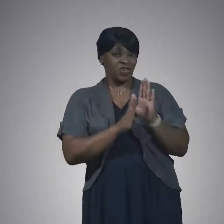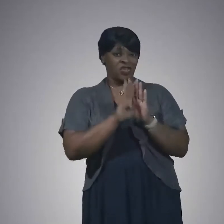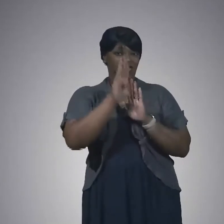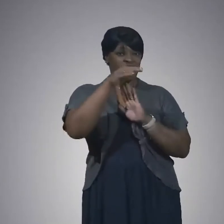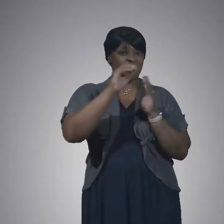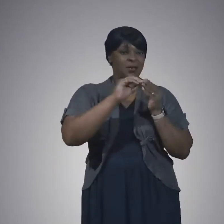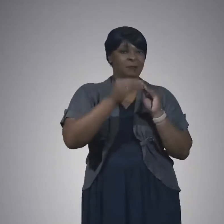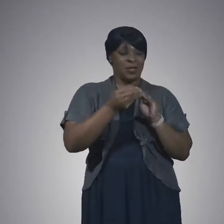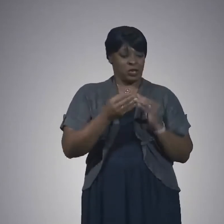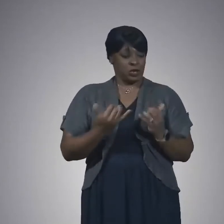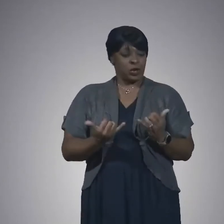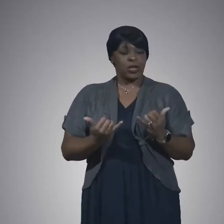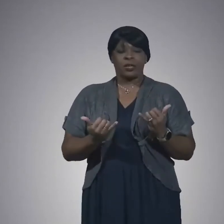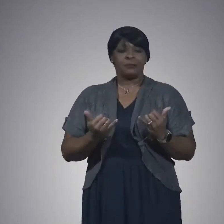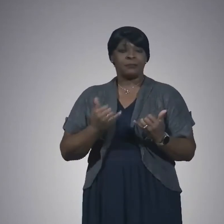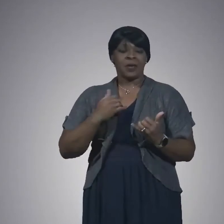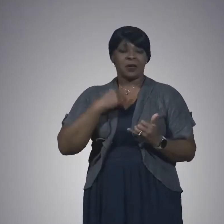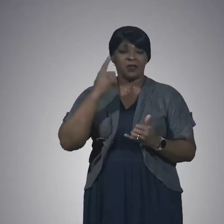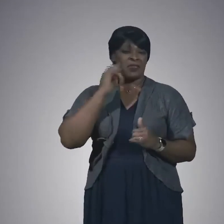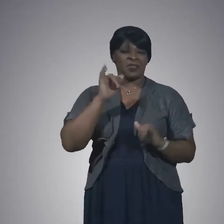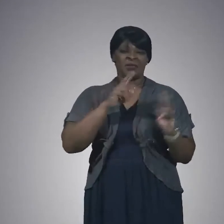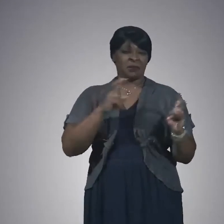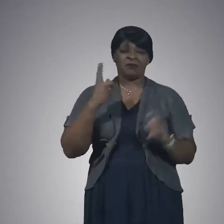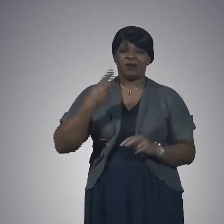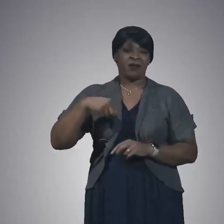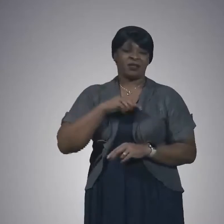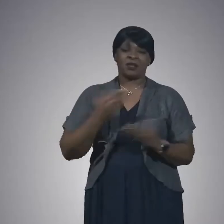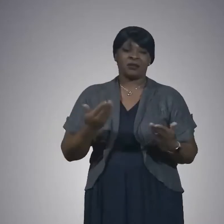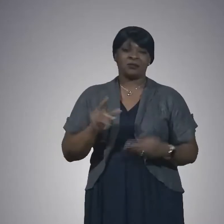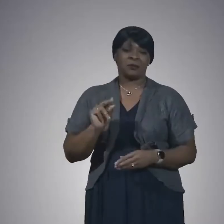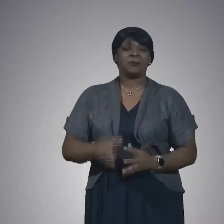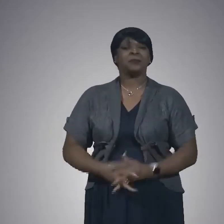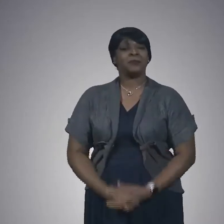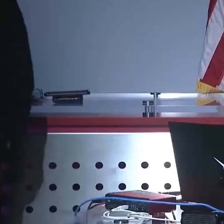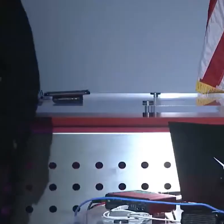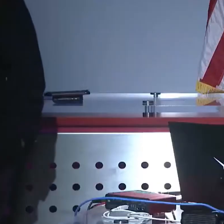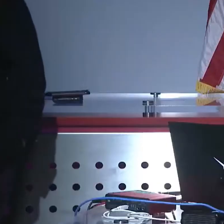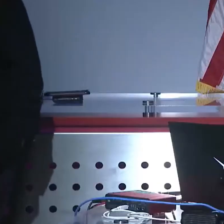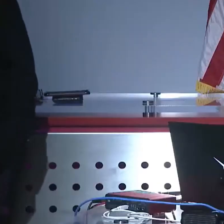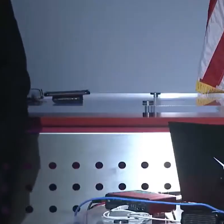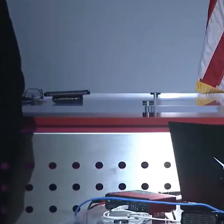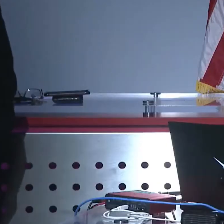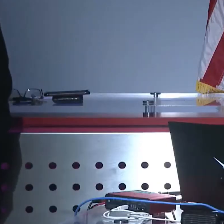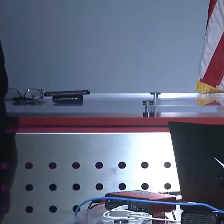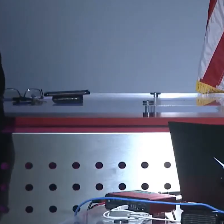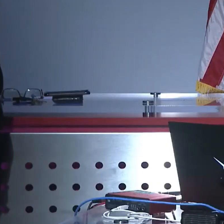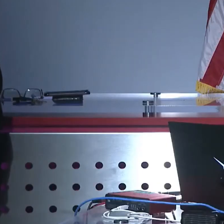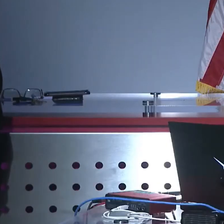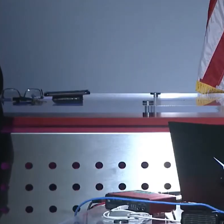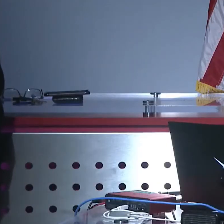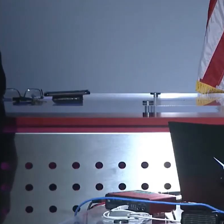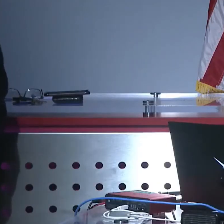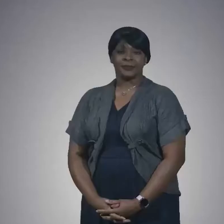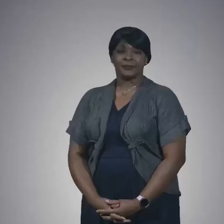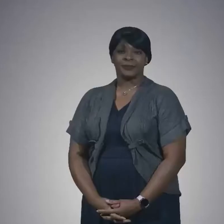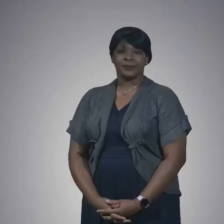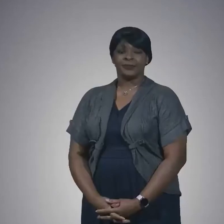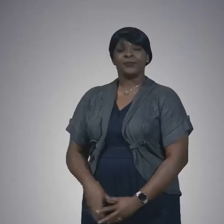So at this point, I don't believe that's an issue for us here in Shelby County. Jane Roberts, Daily Memphian.